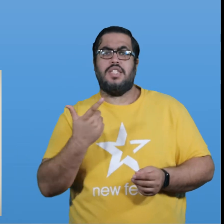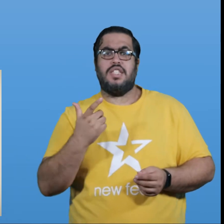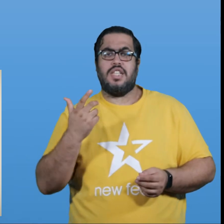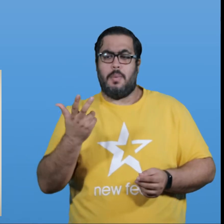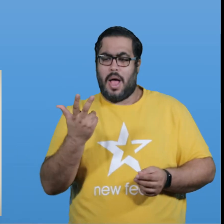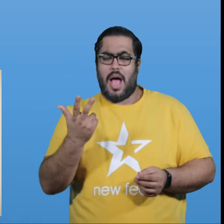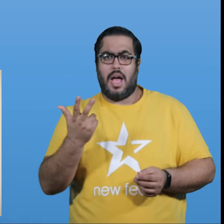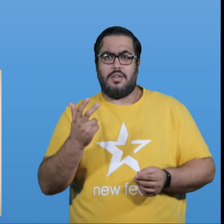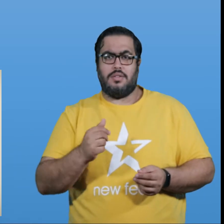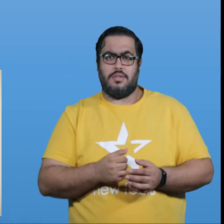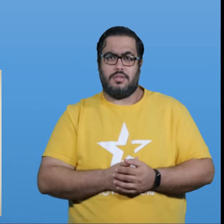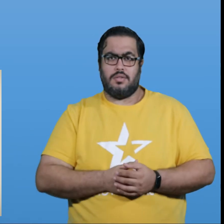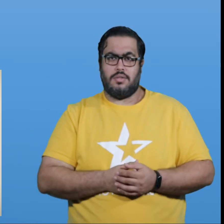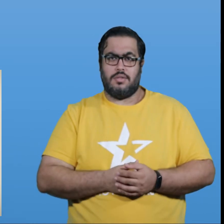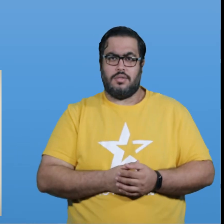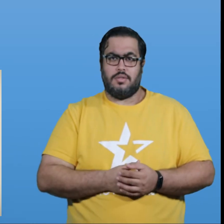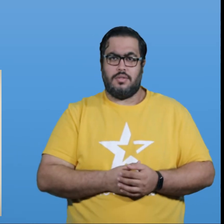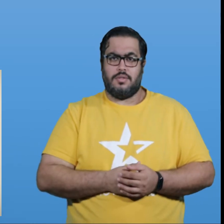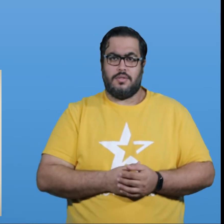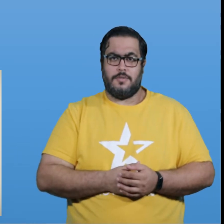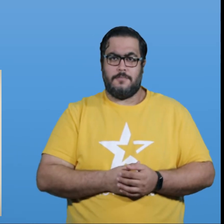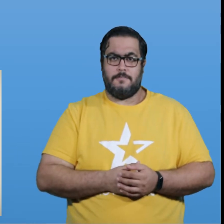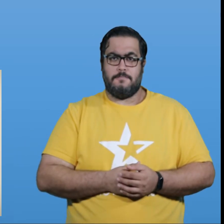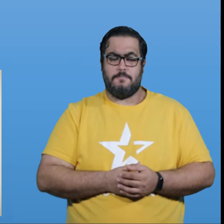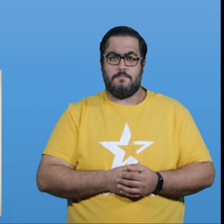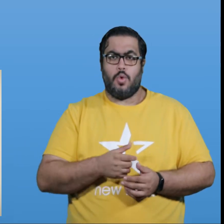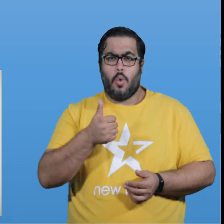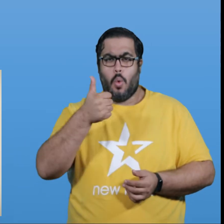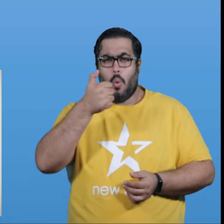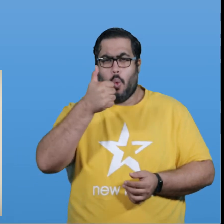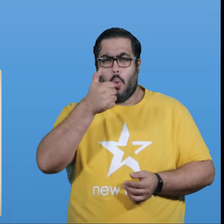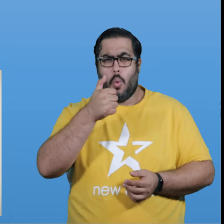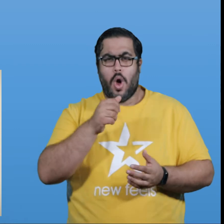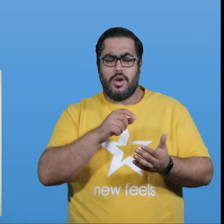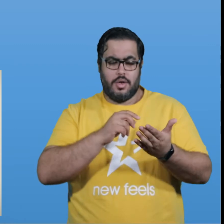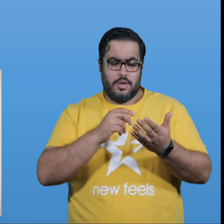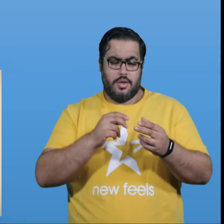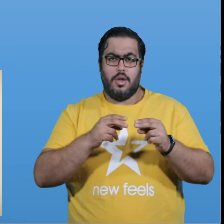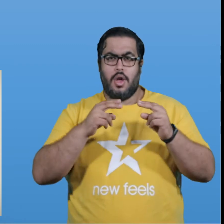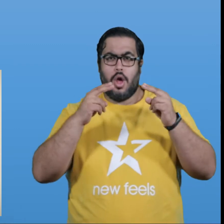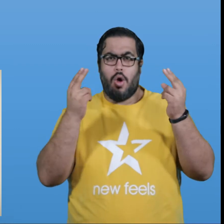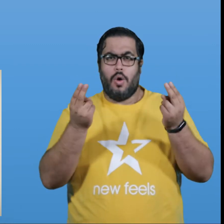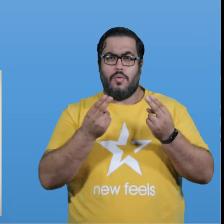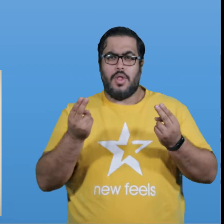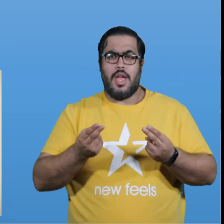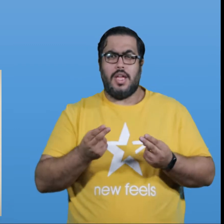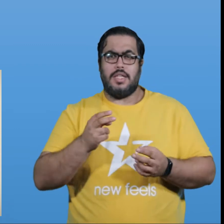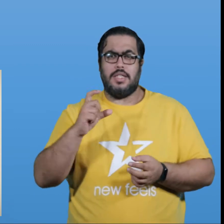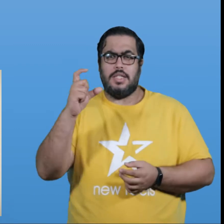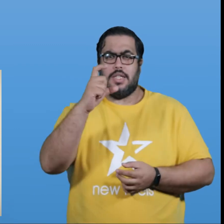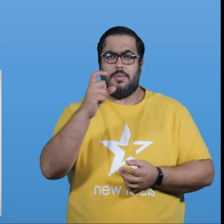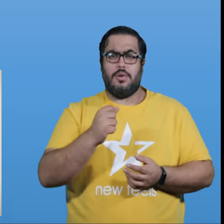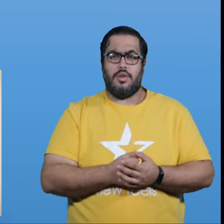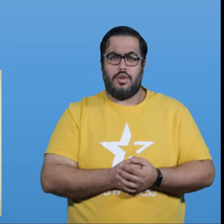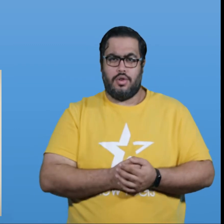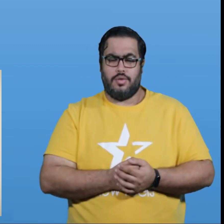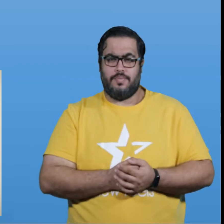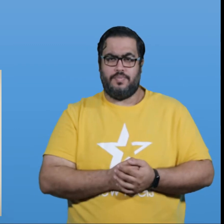right? So here we have a new item that is consistently. It's an adverb, and it means continuing to happen